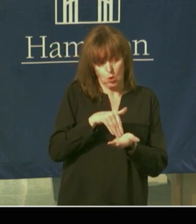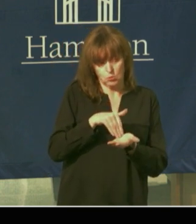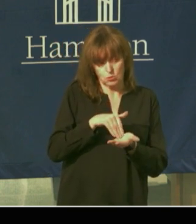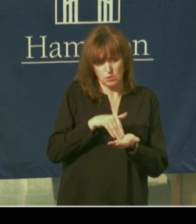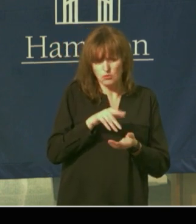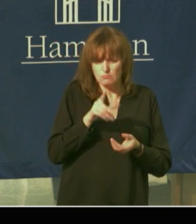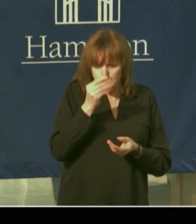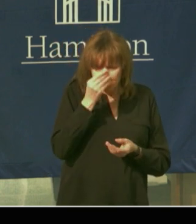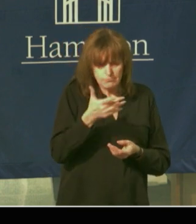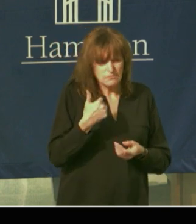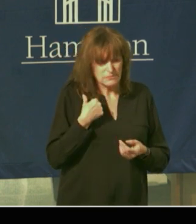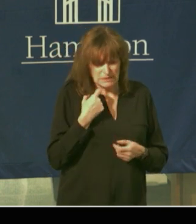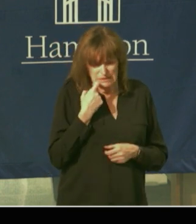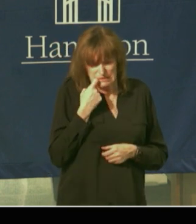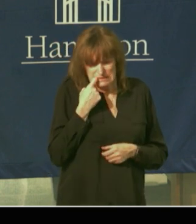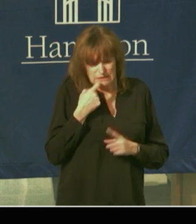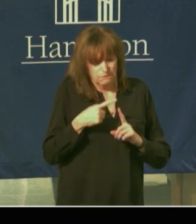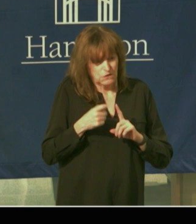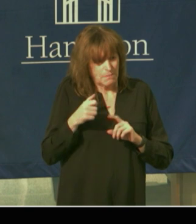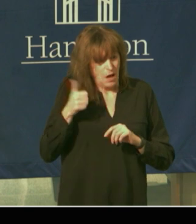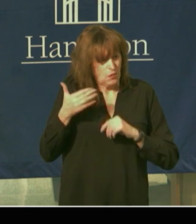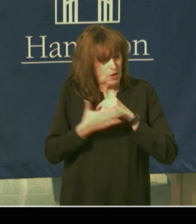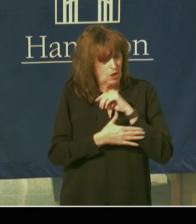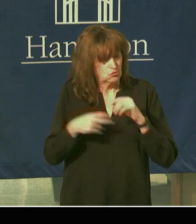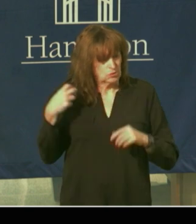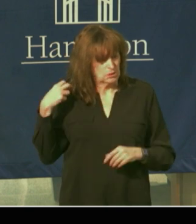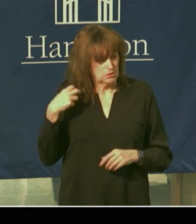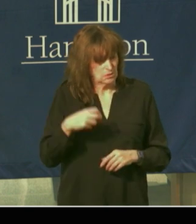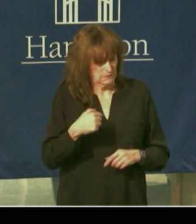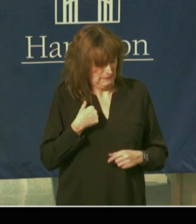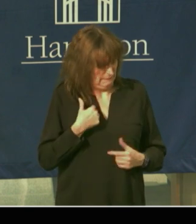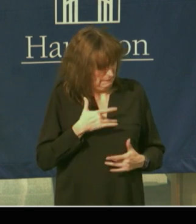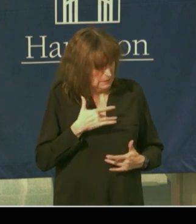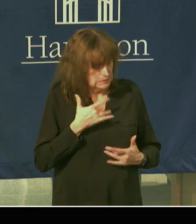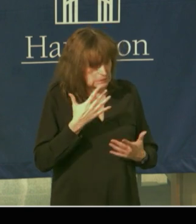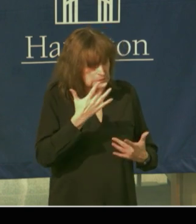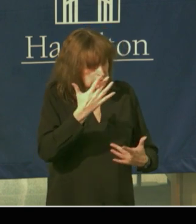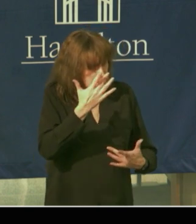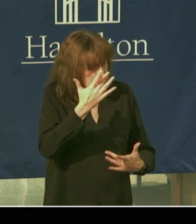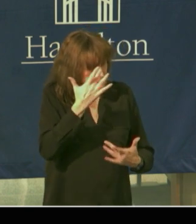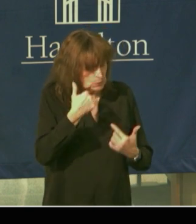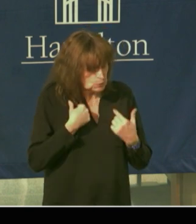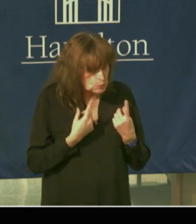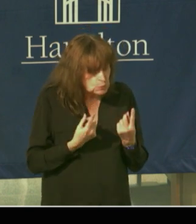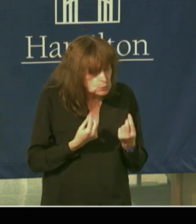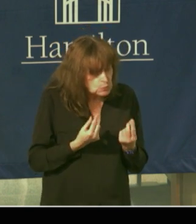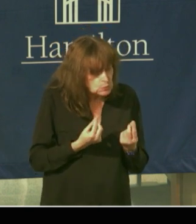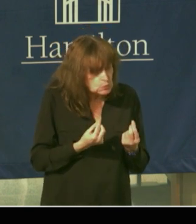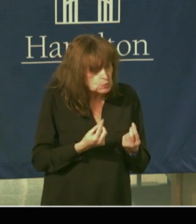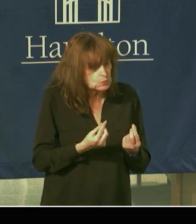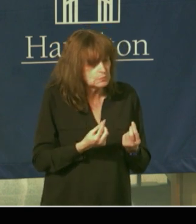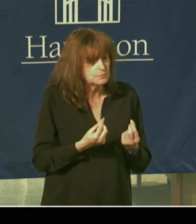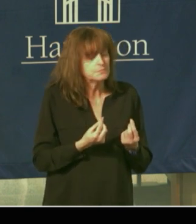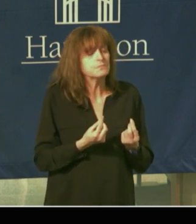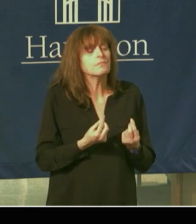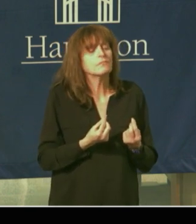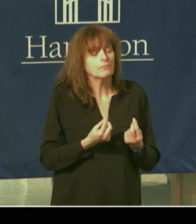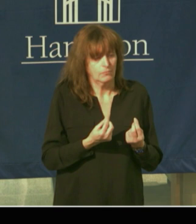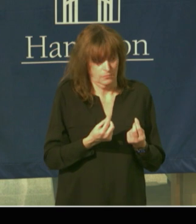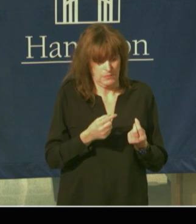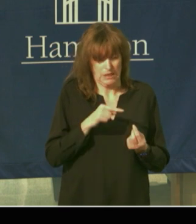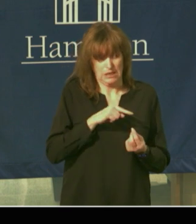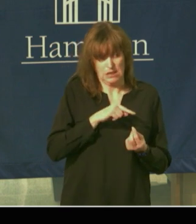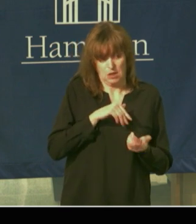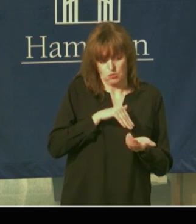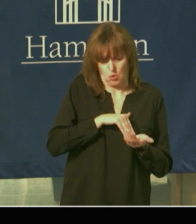7 days, now I'm starting to feel sick, what should I do? They'll ask them about their, you know, what we talked about earlier as to what